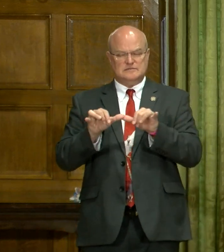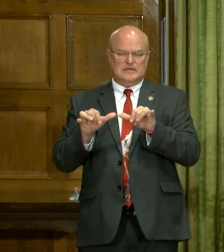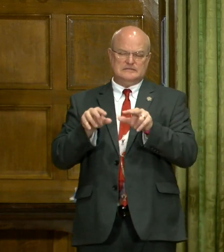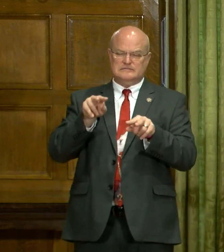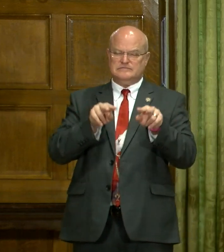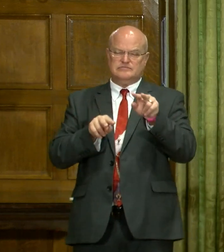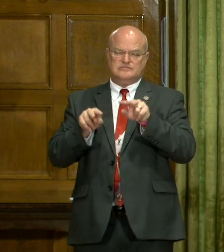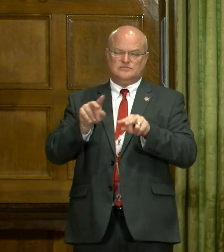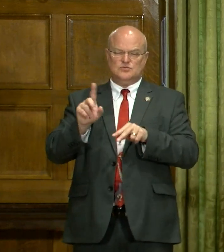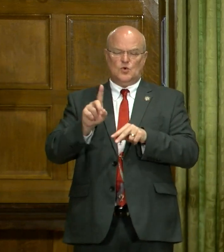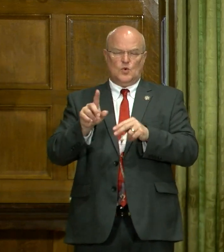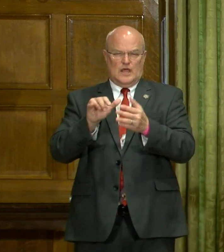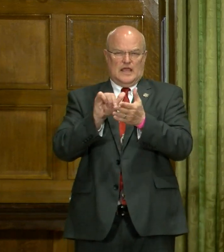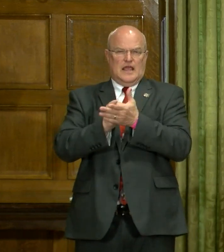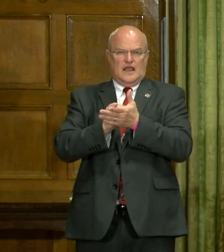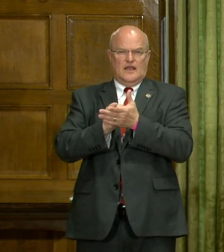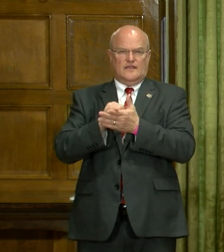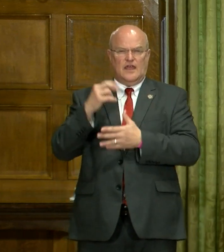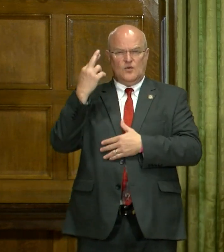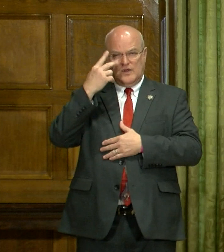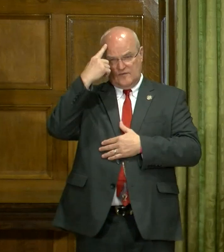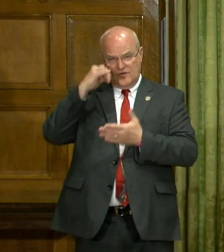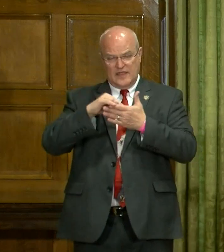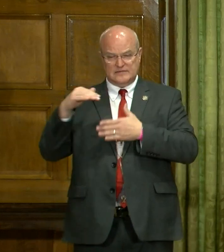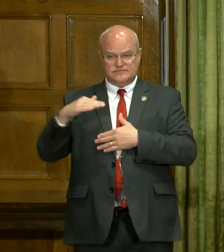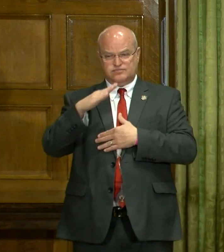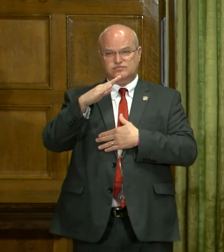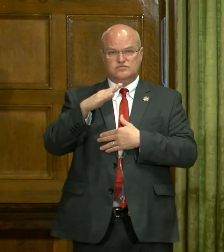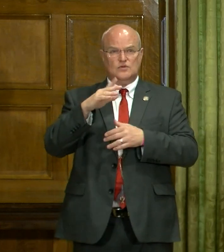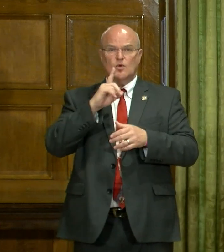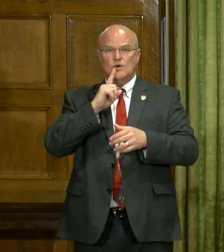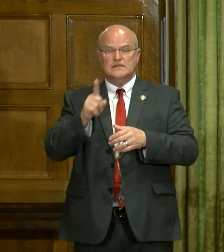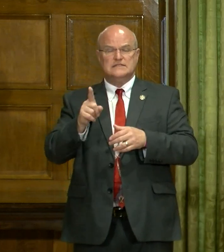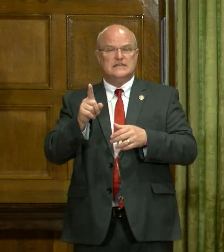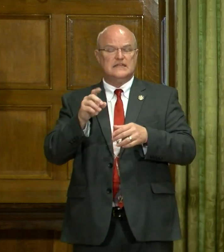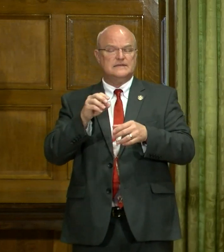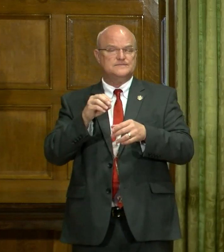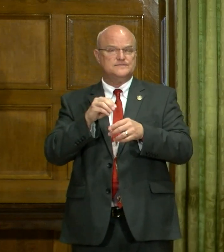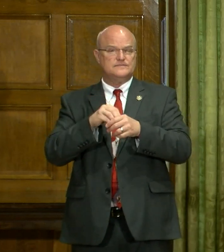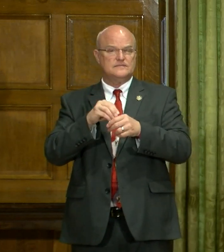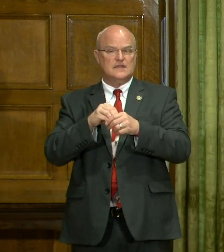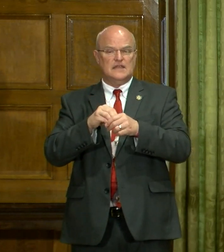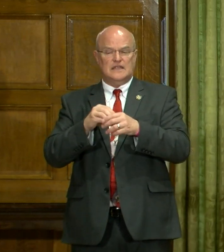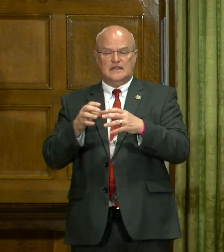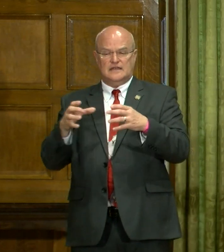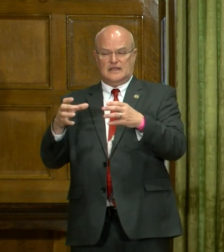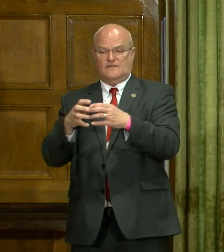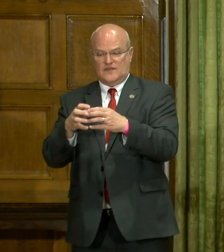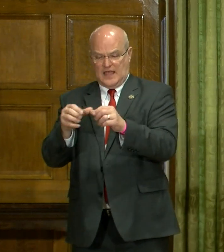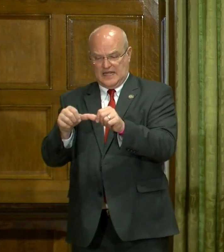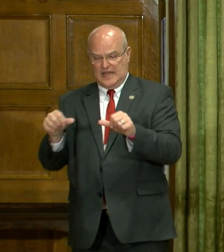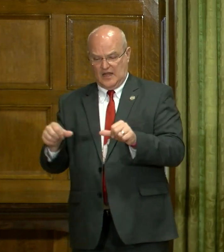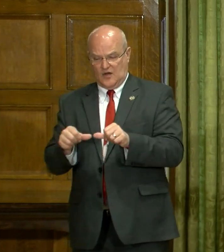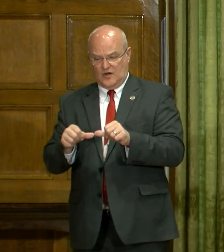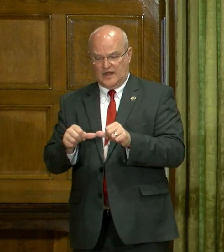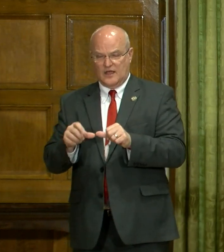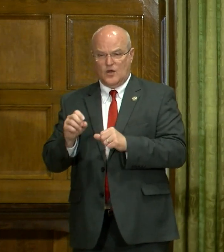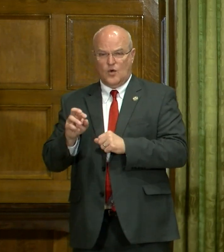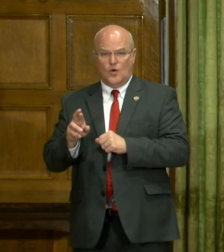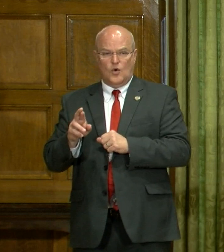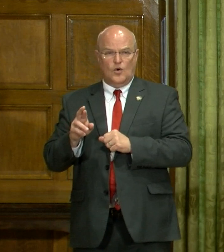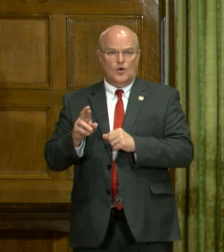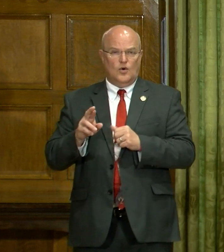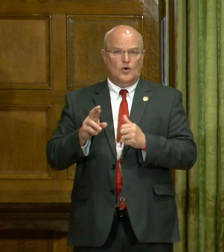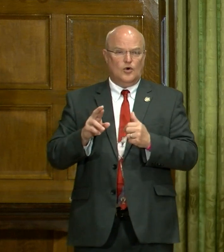depending upon where that the reason for that uptick. Was it in a confined area? Is